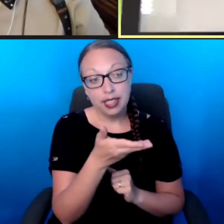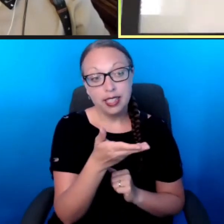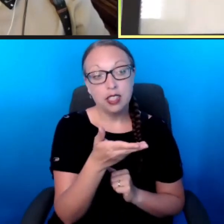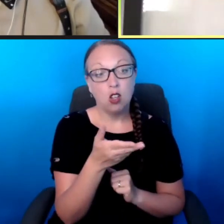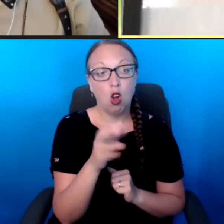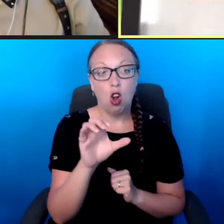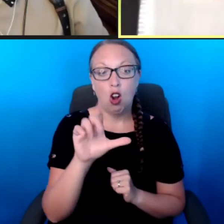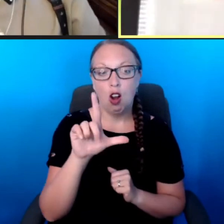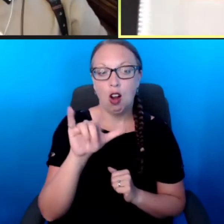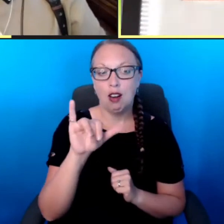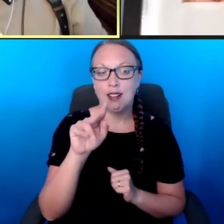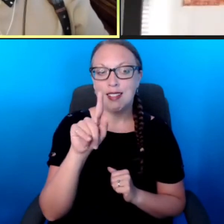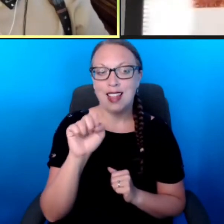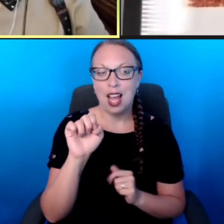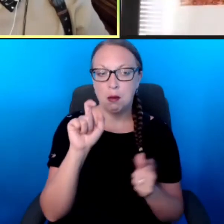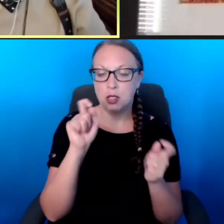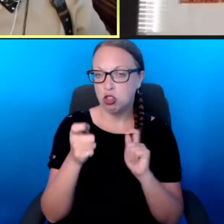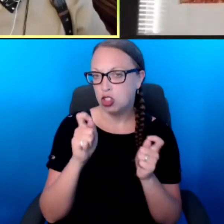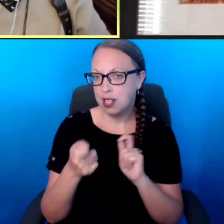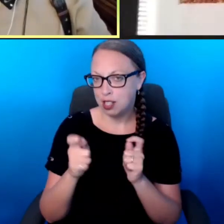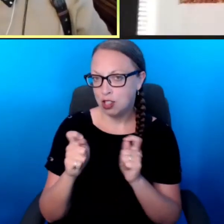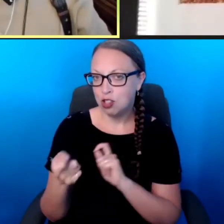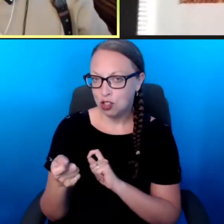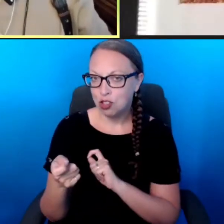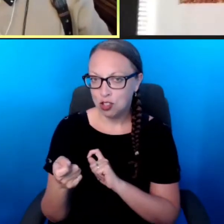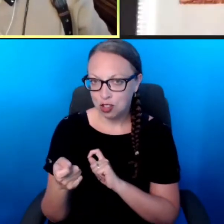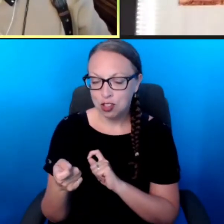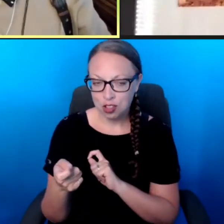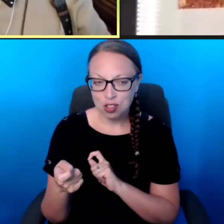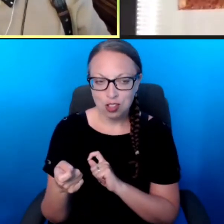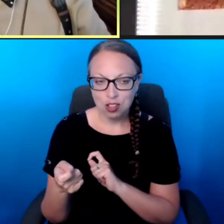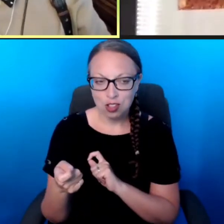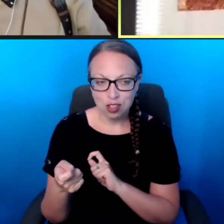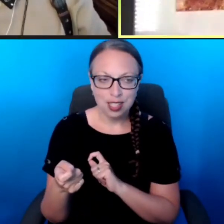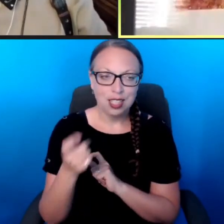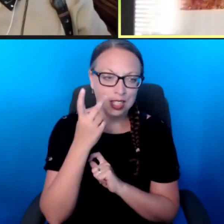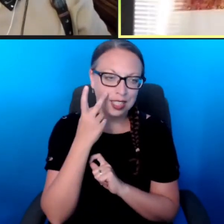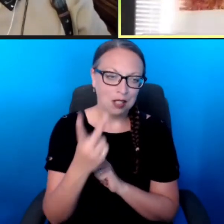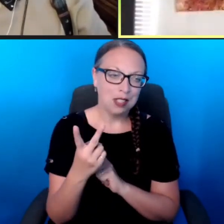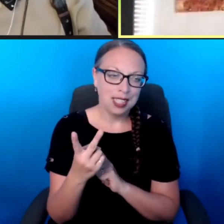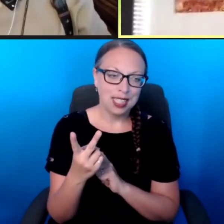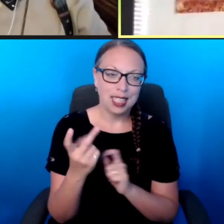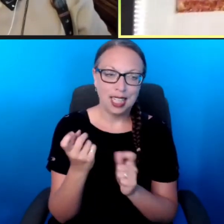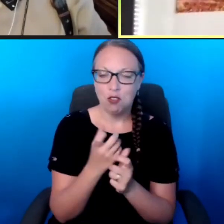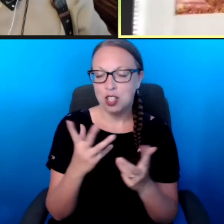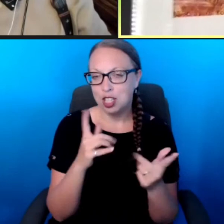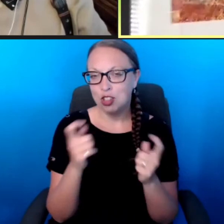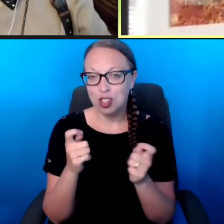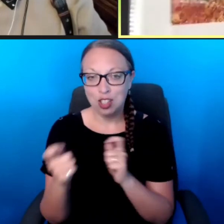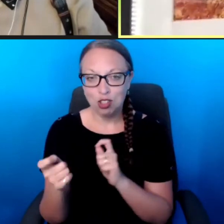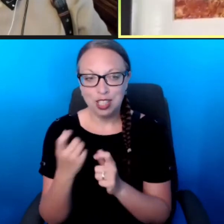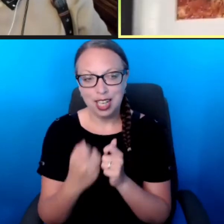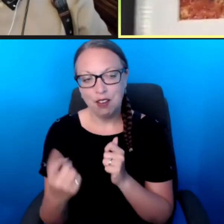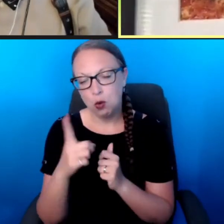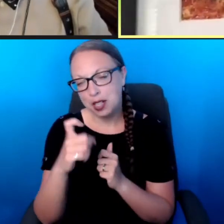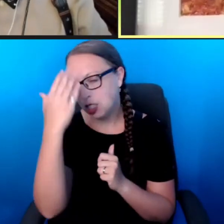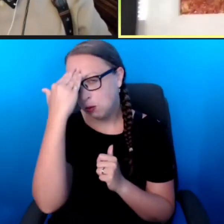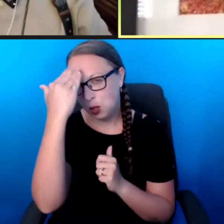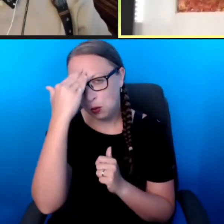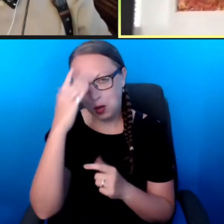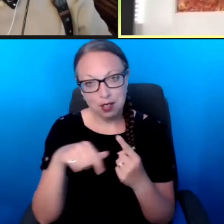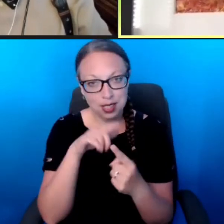climate change, and we talked about our climate change. Everybody's got to take awareness. This one